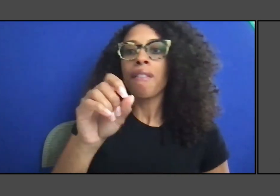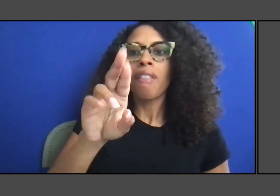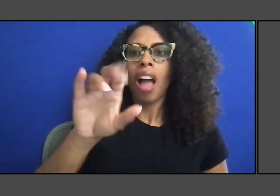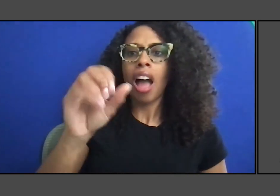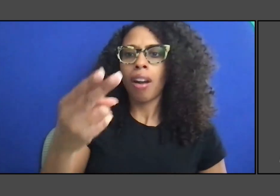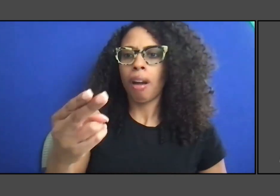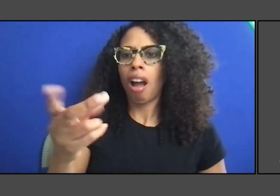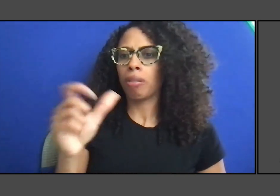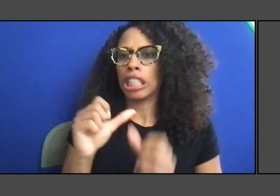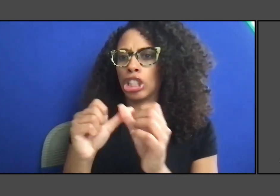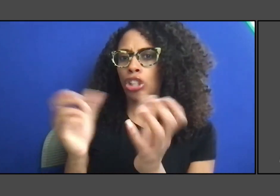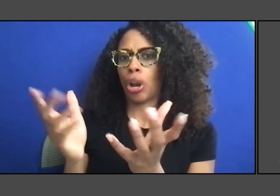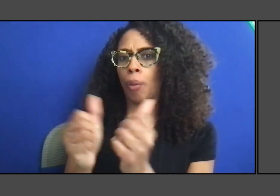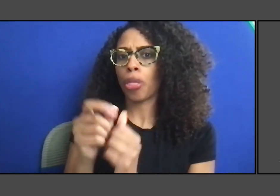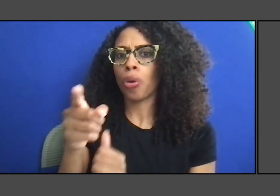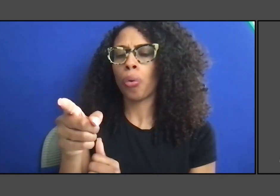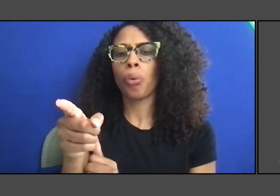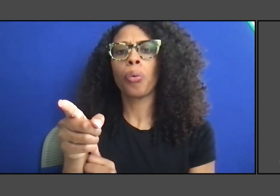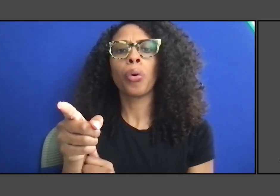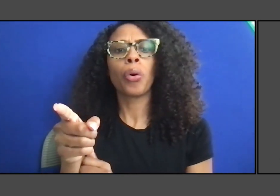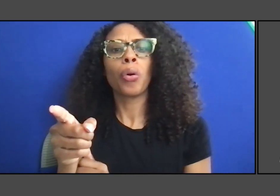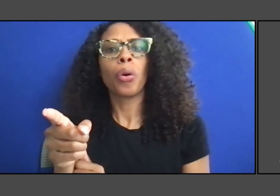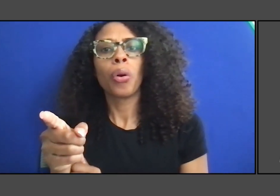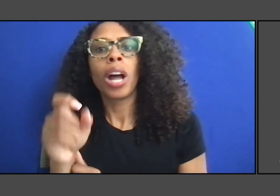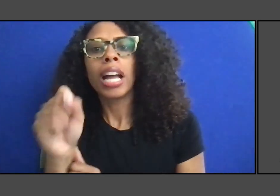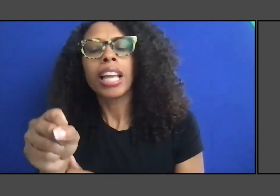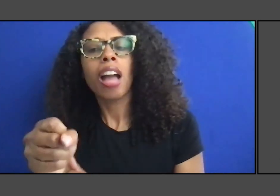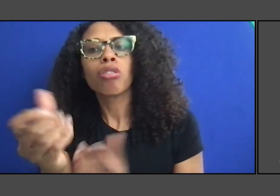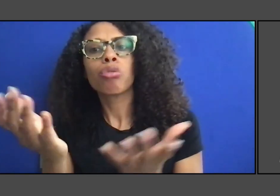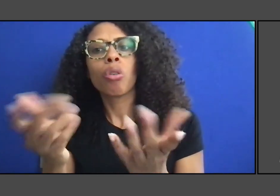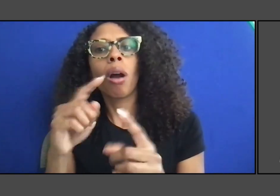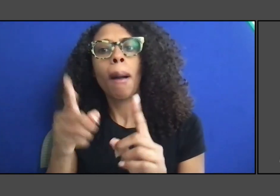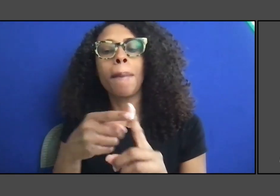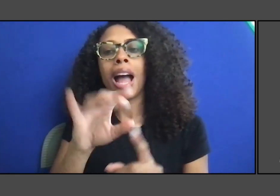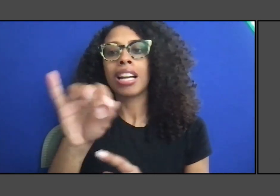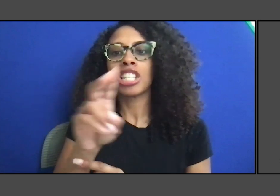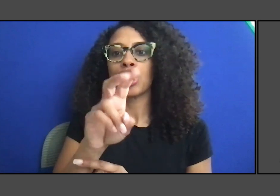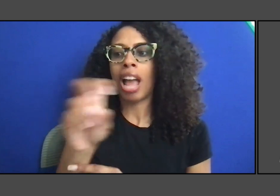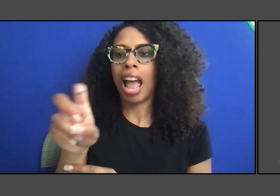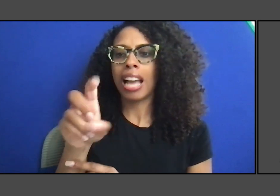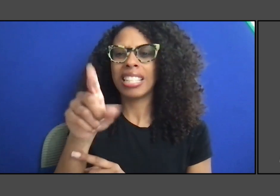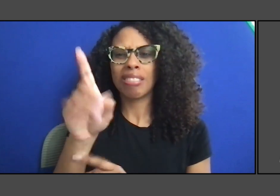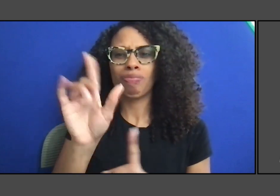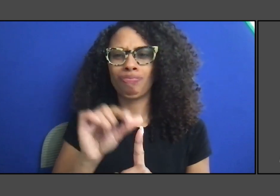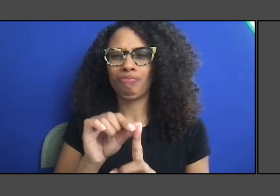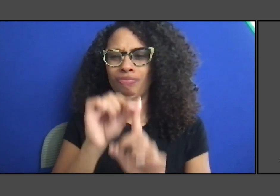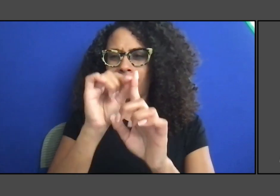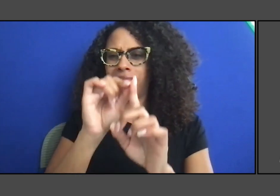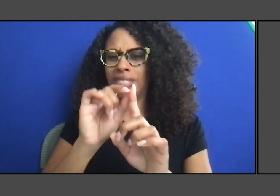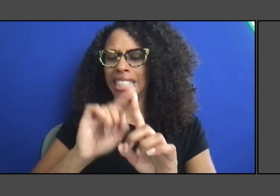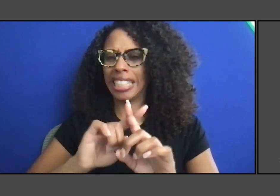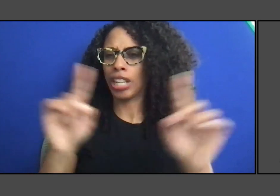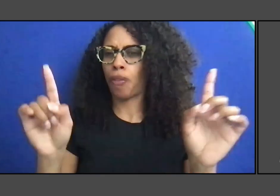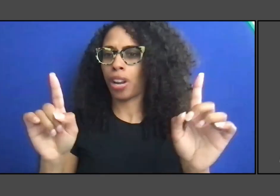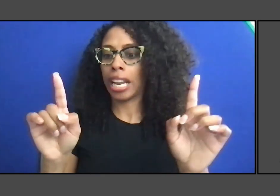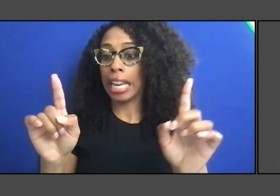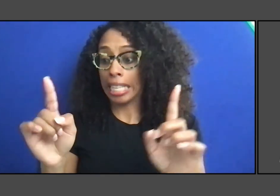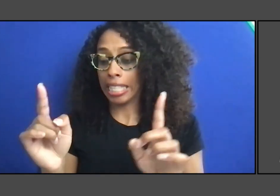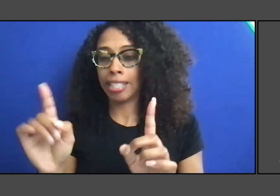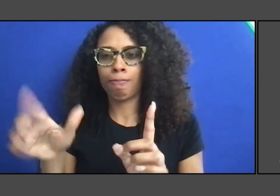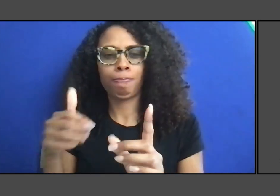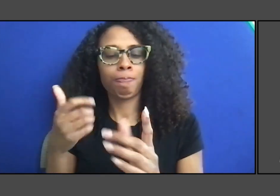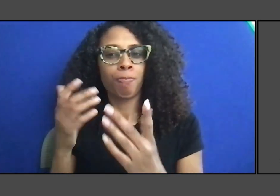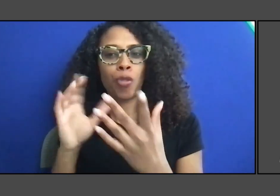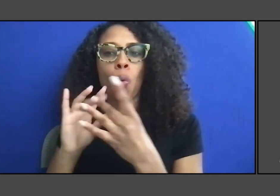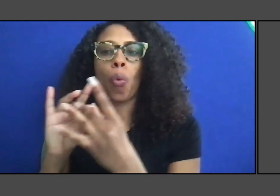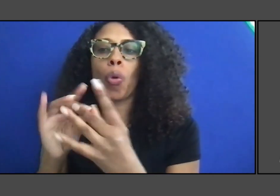you please talk about jazz as a distinctly American innovation and how, we would talk about jazz